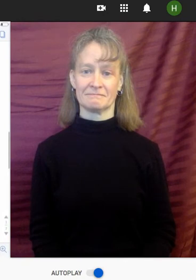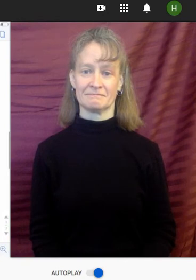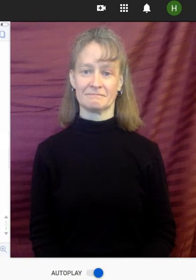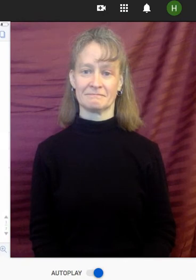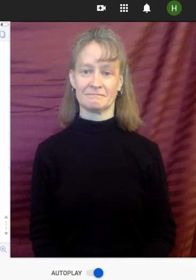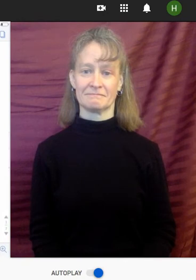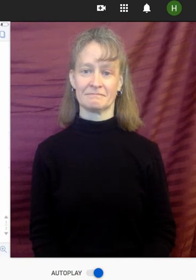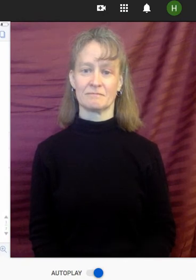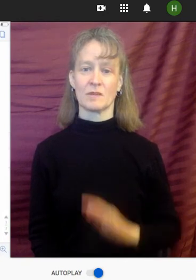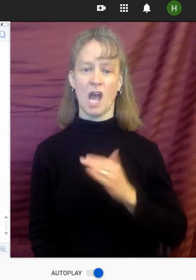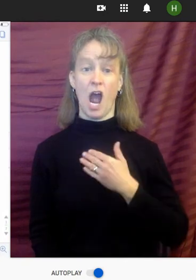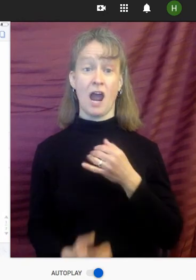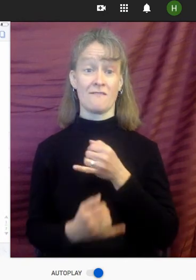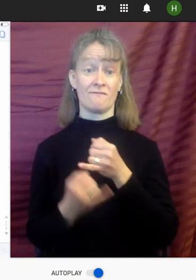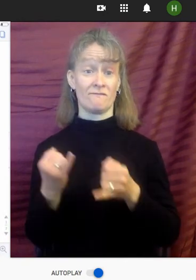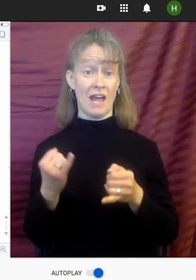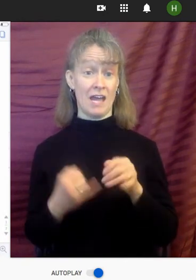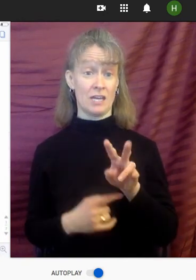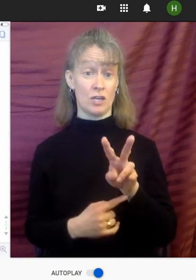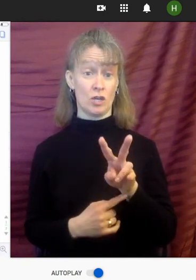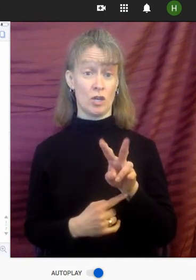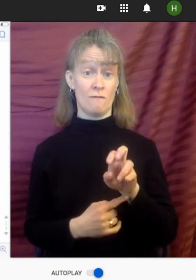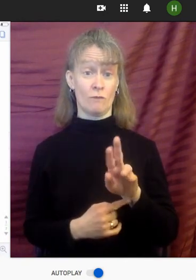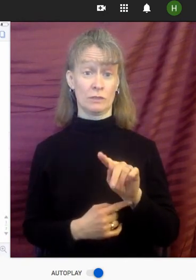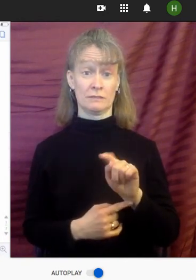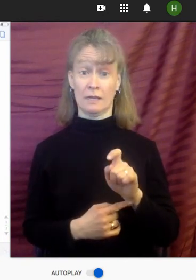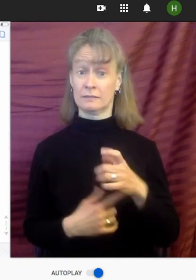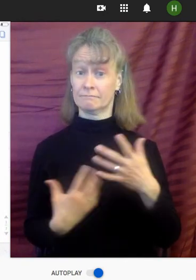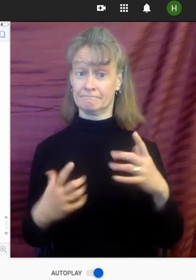So our final vertex